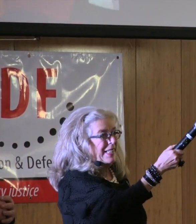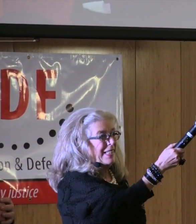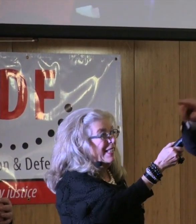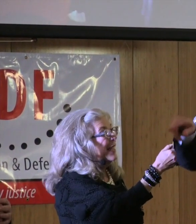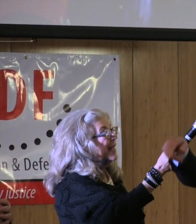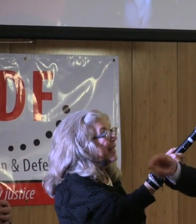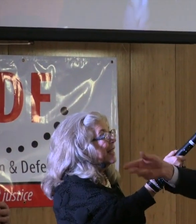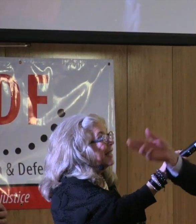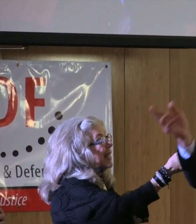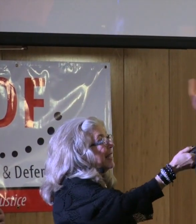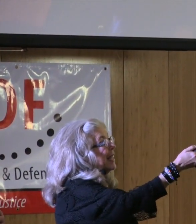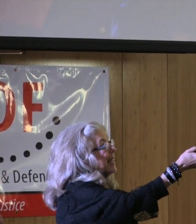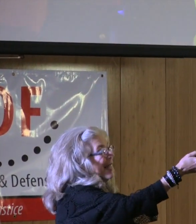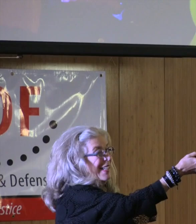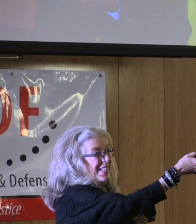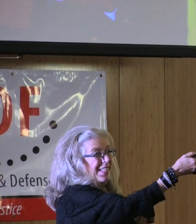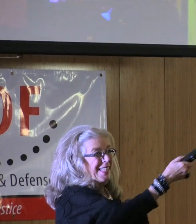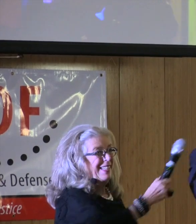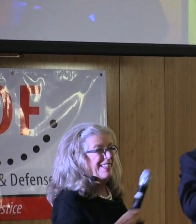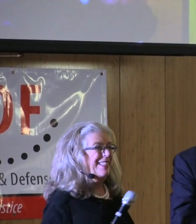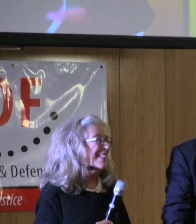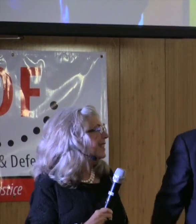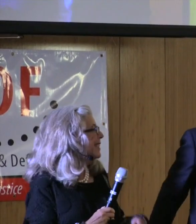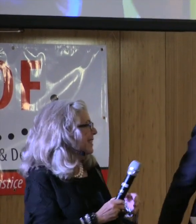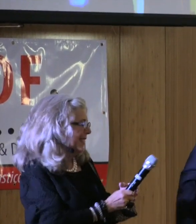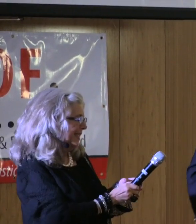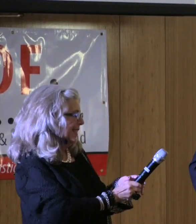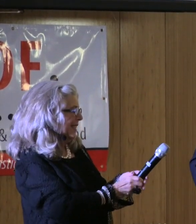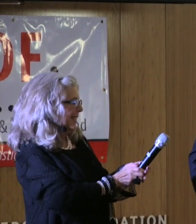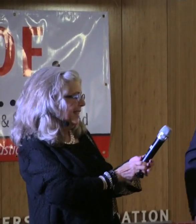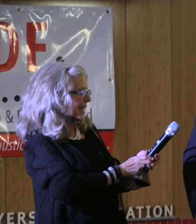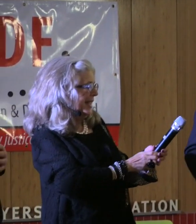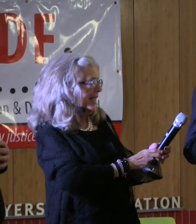we'll all be here all day.